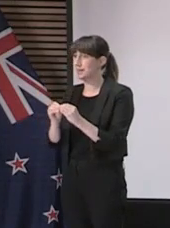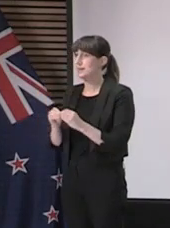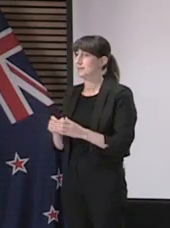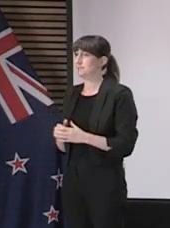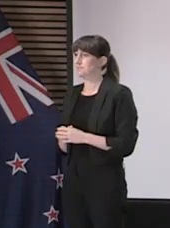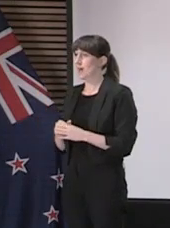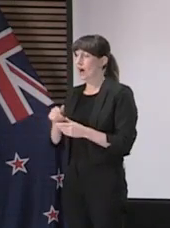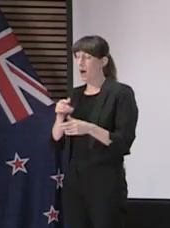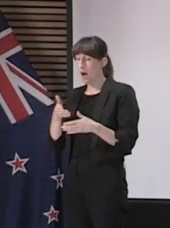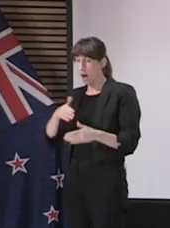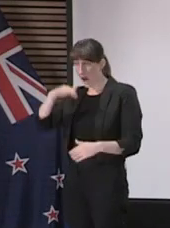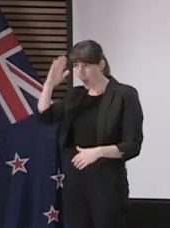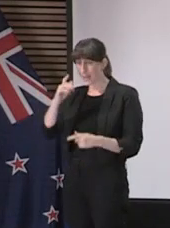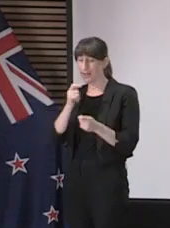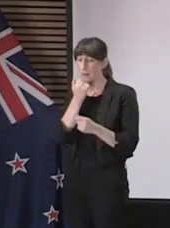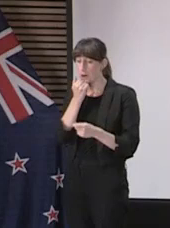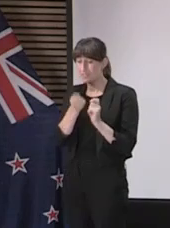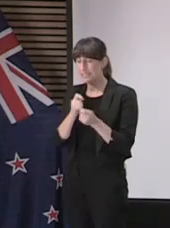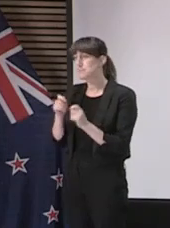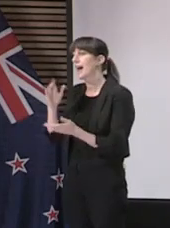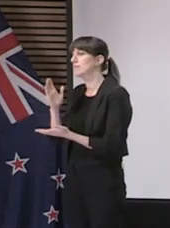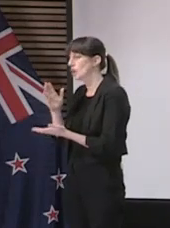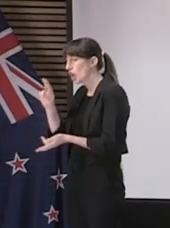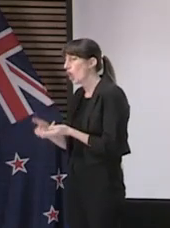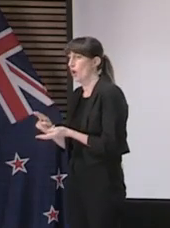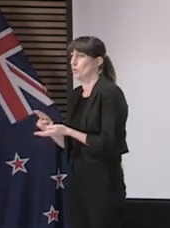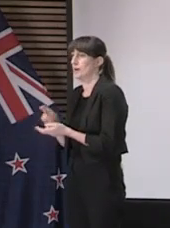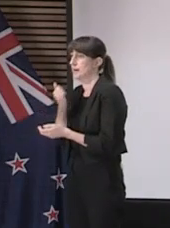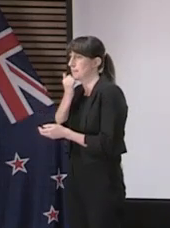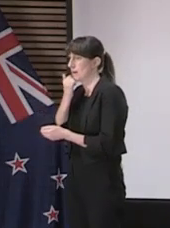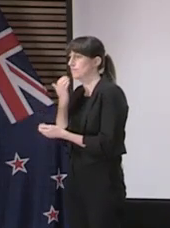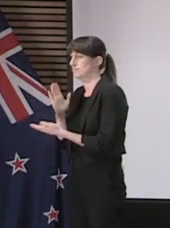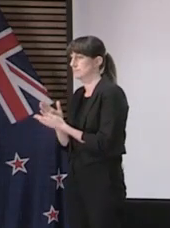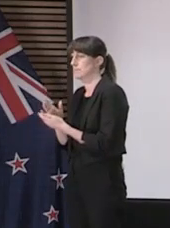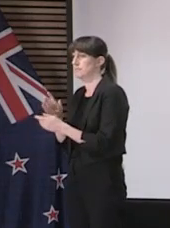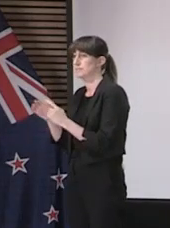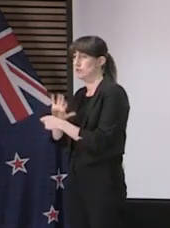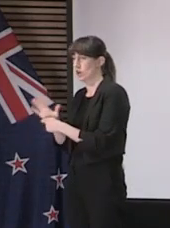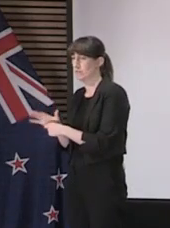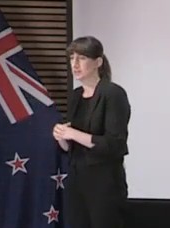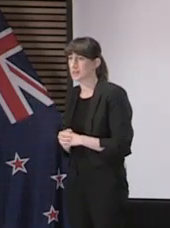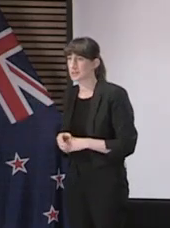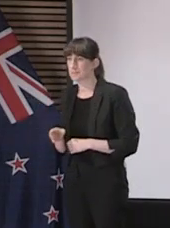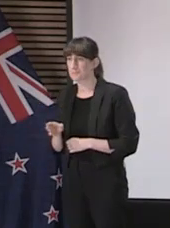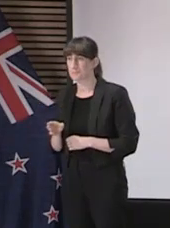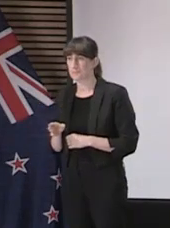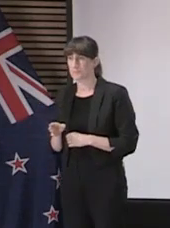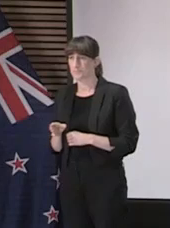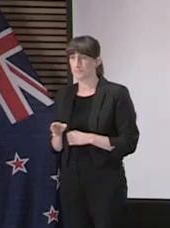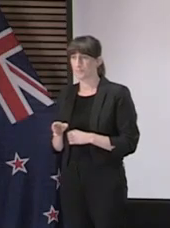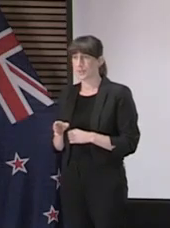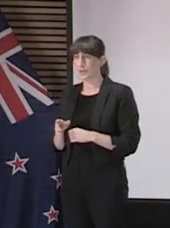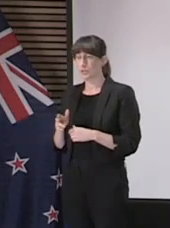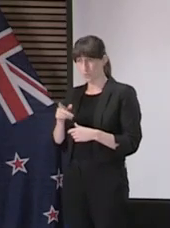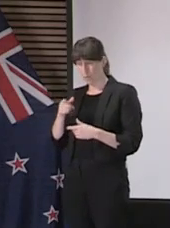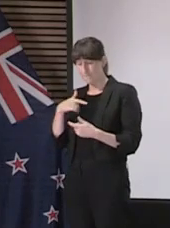rates. Yeah. The low numbers among Pasifika, which on face value is a really good thing. Does that, though, give confidence that you are picking up the true